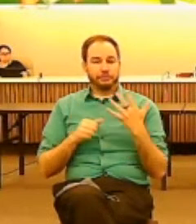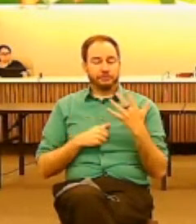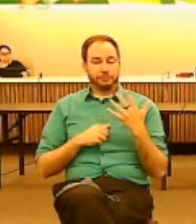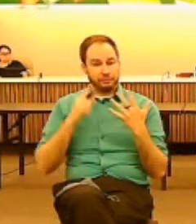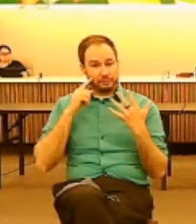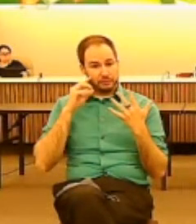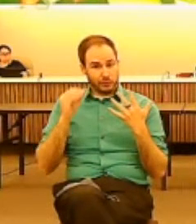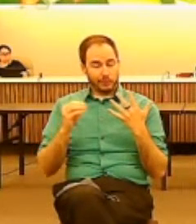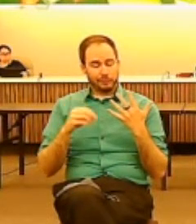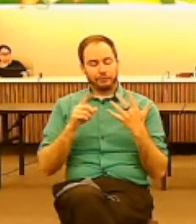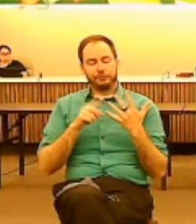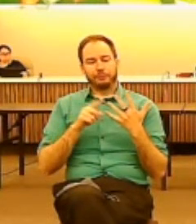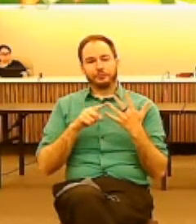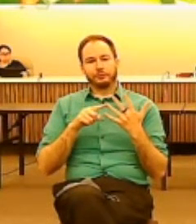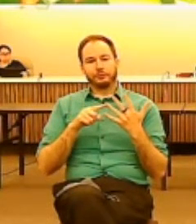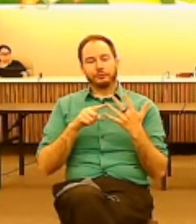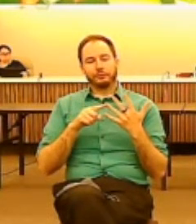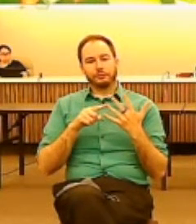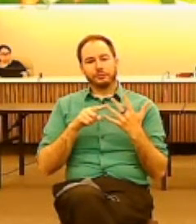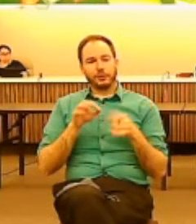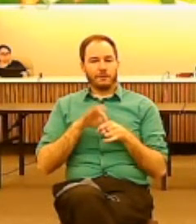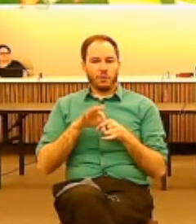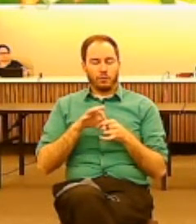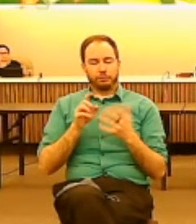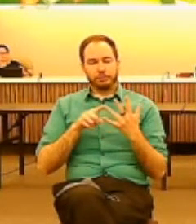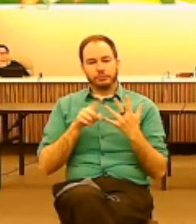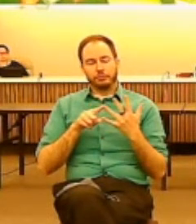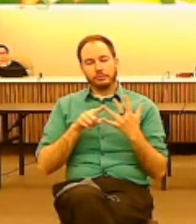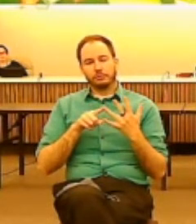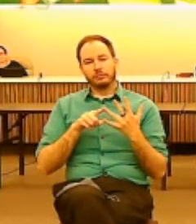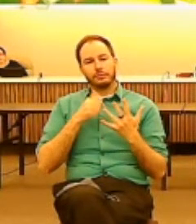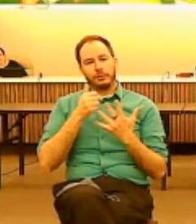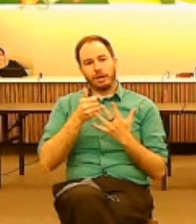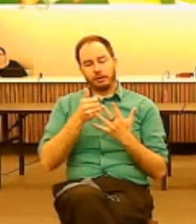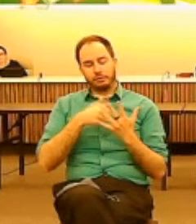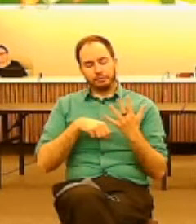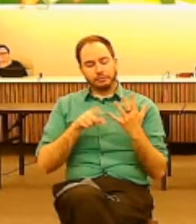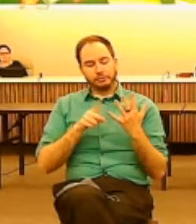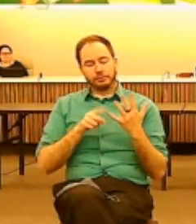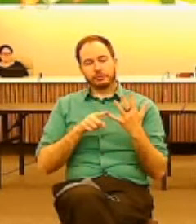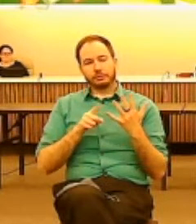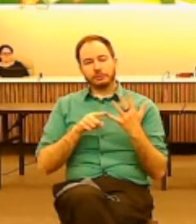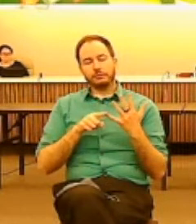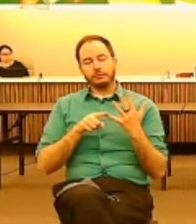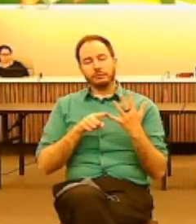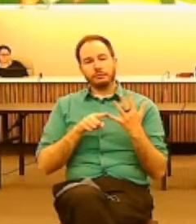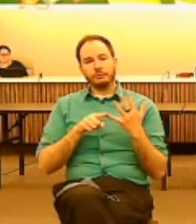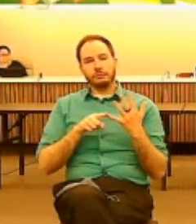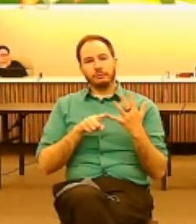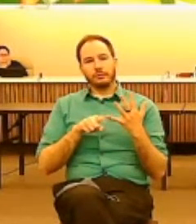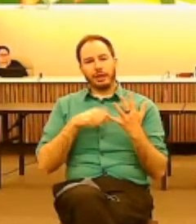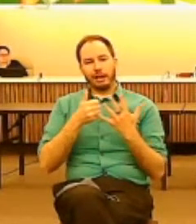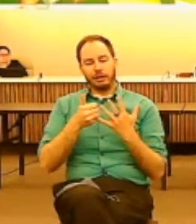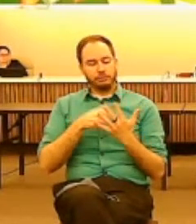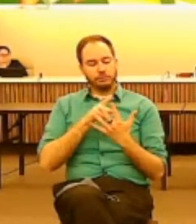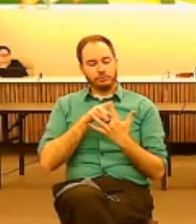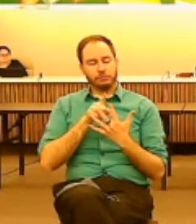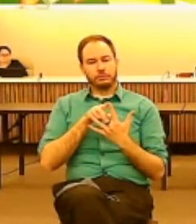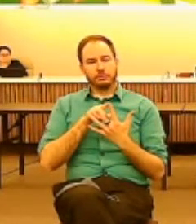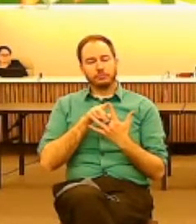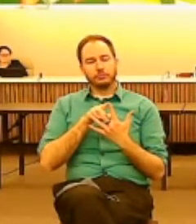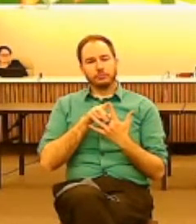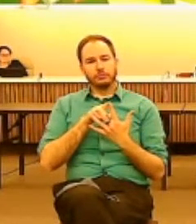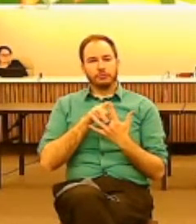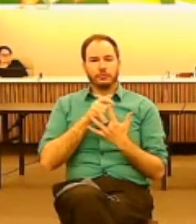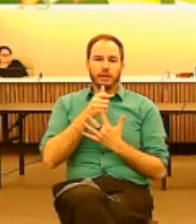Hearing no further discussions, please call the roll. Councilmember Safranek, Aye. Councilmember Bolzner, Aye.